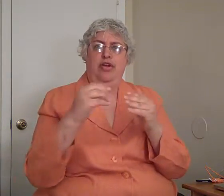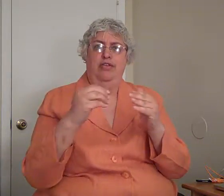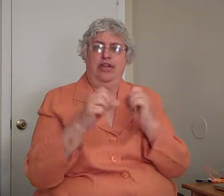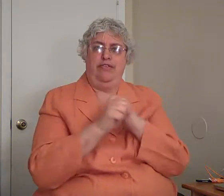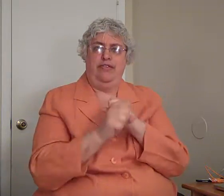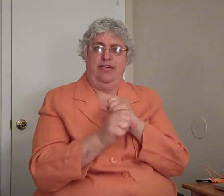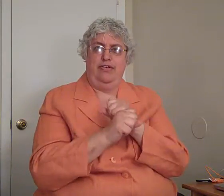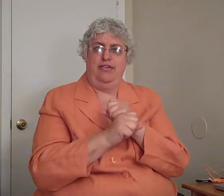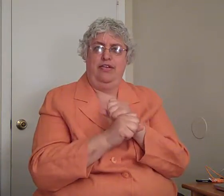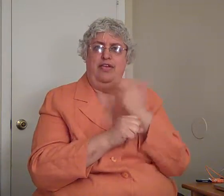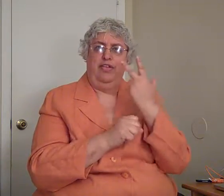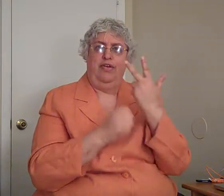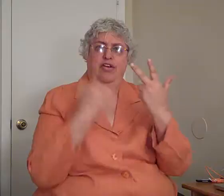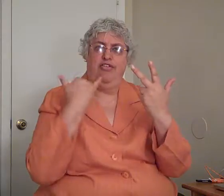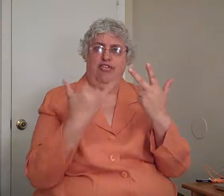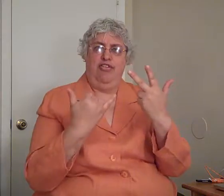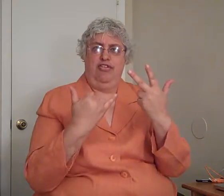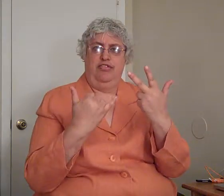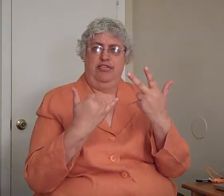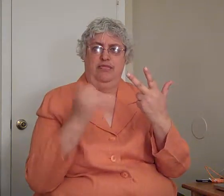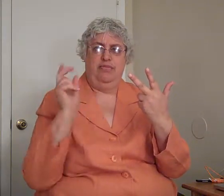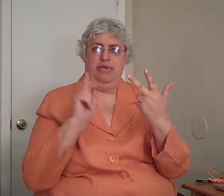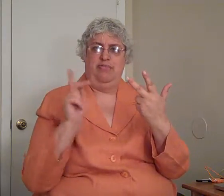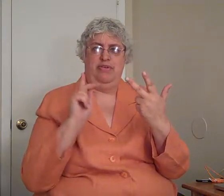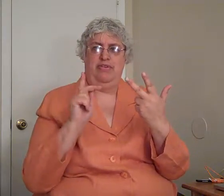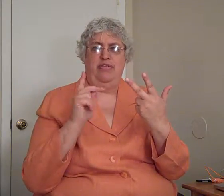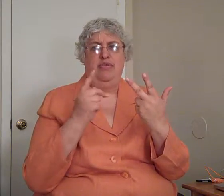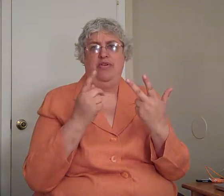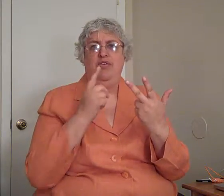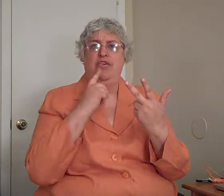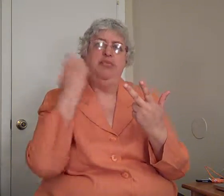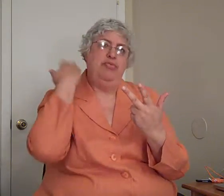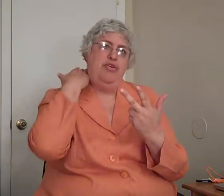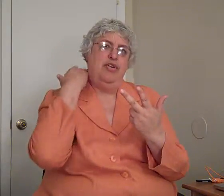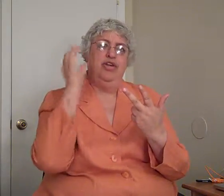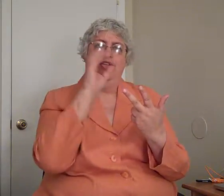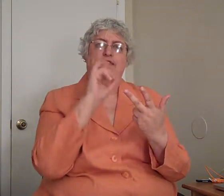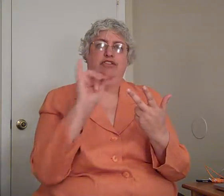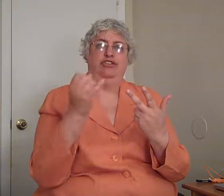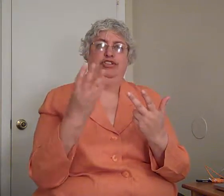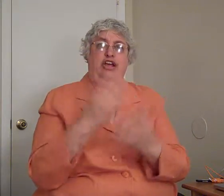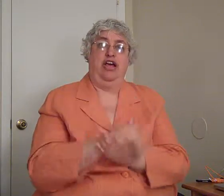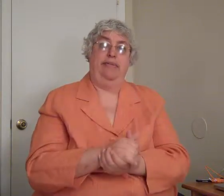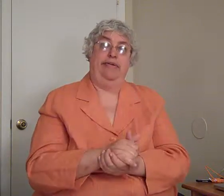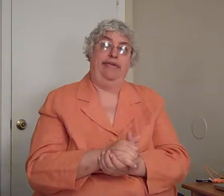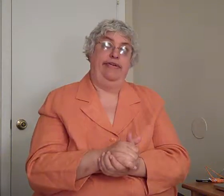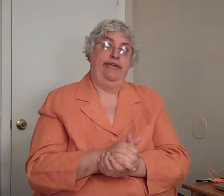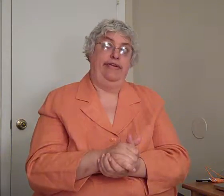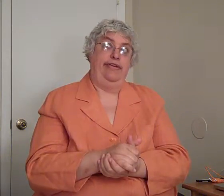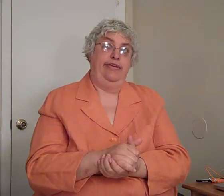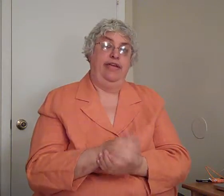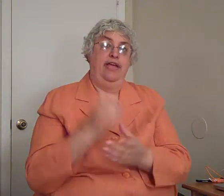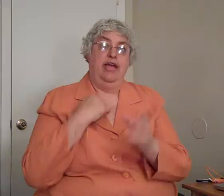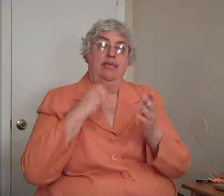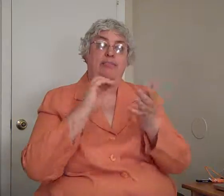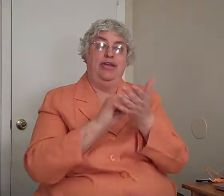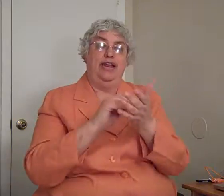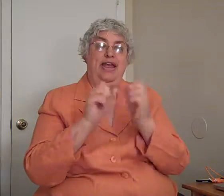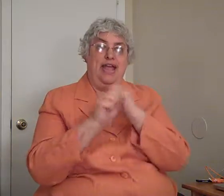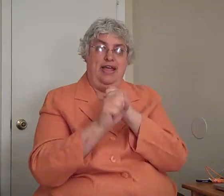advertisement and got 3 phone calls from people who are basically broke and looking for a job, right? Well, I place ads as well, and these ads